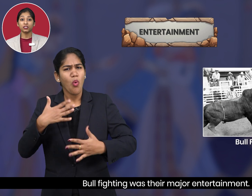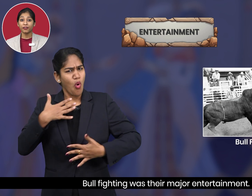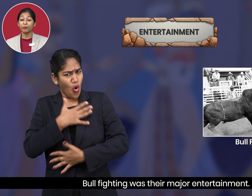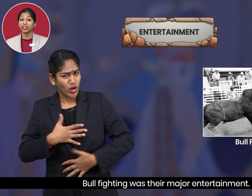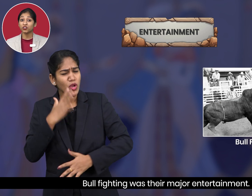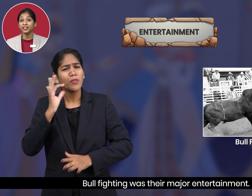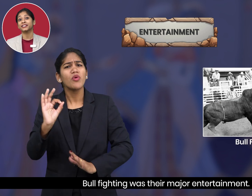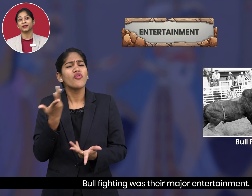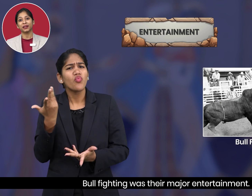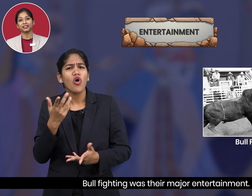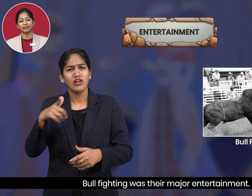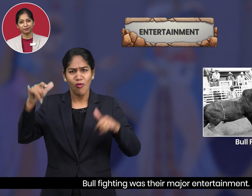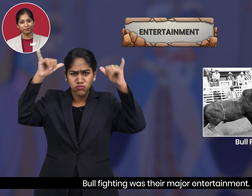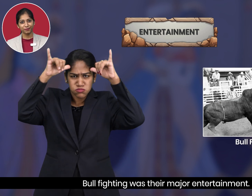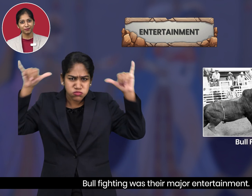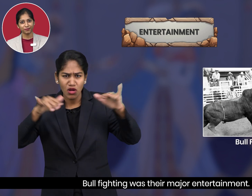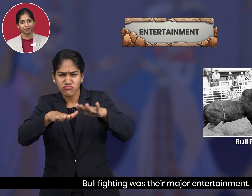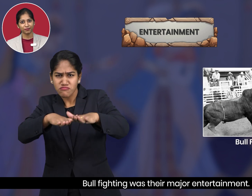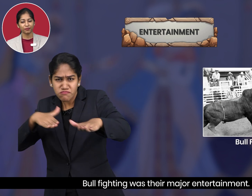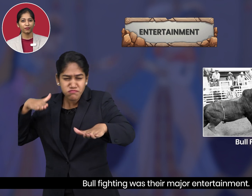Bullfighting was their major entertainment.